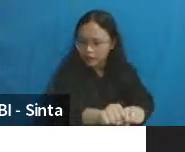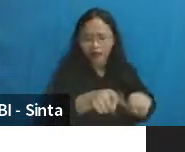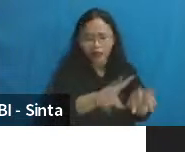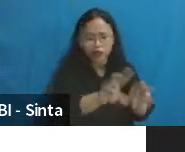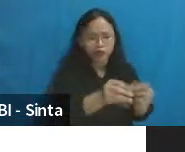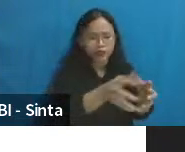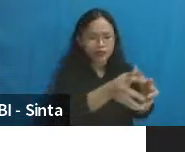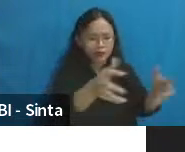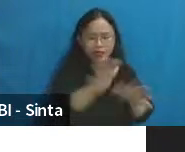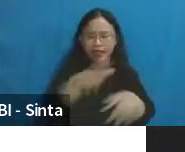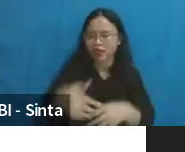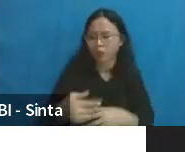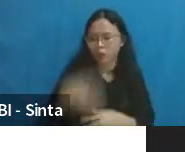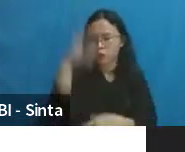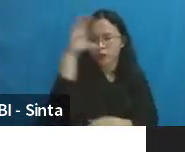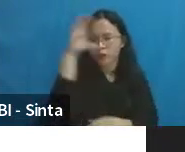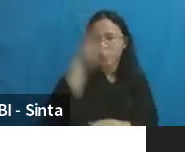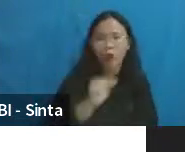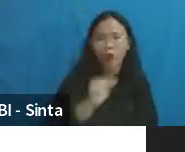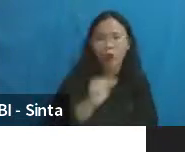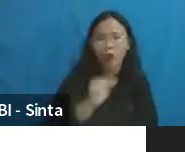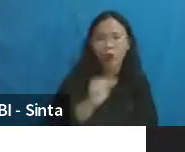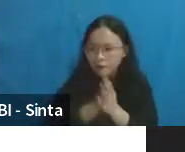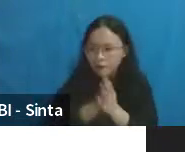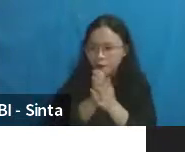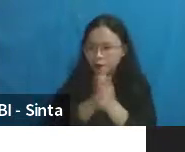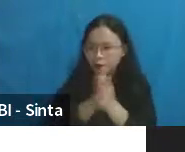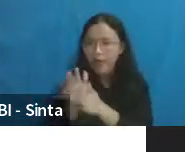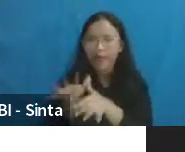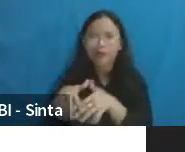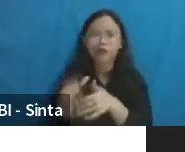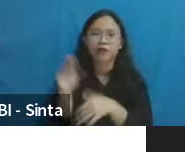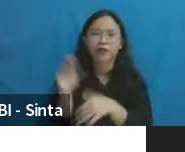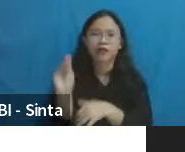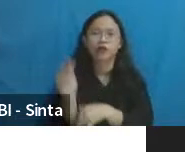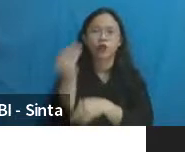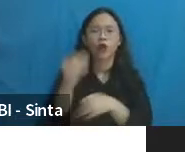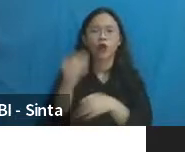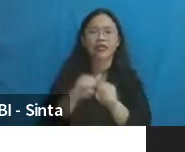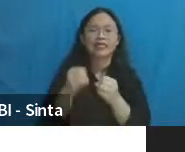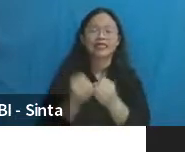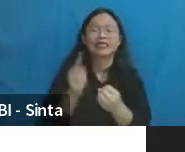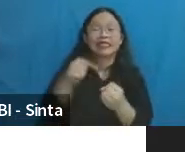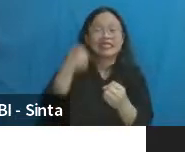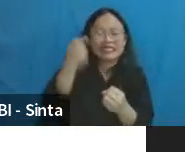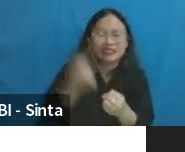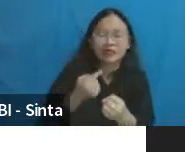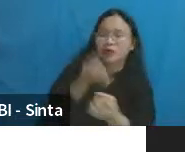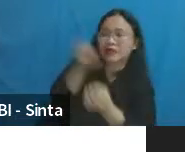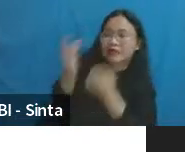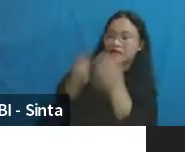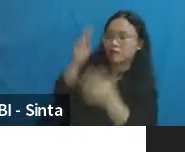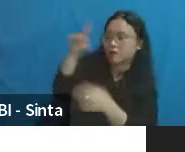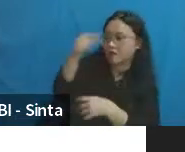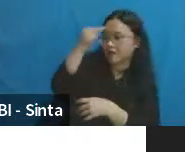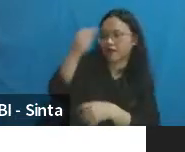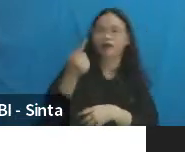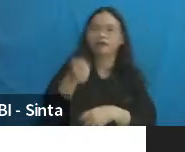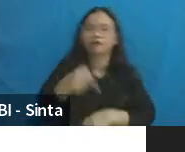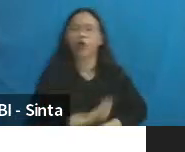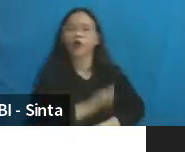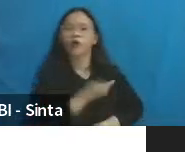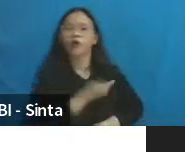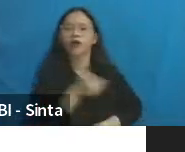organizations. And harassment and attacks on the HRDs and human rights defenders and the media have